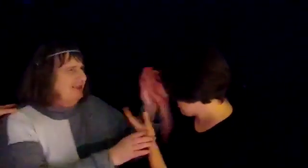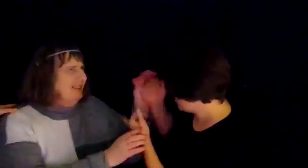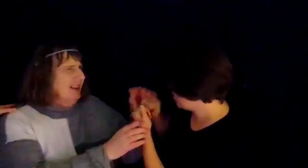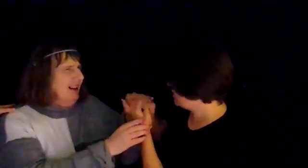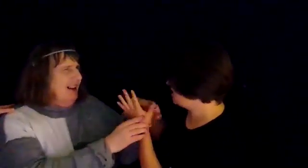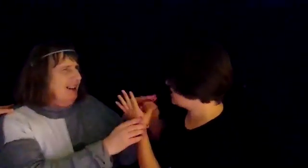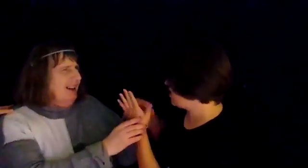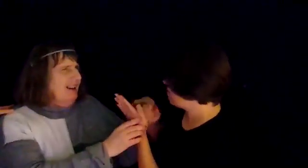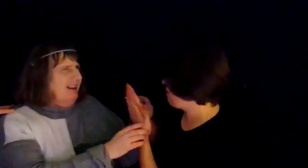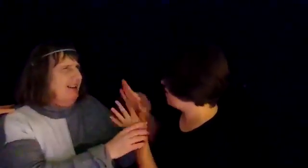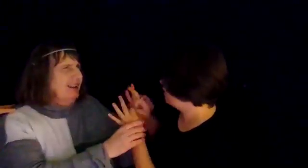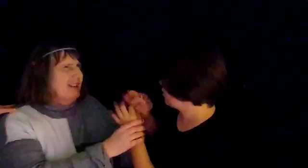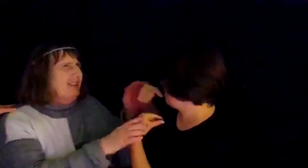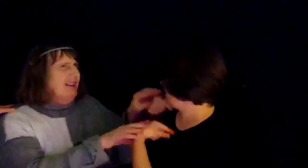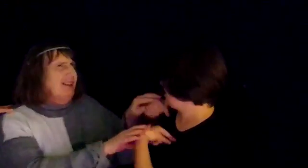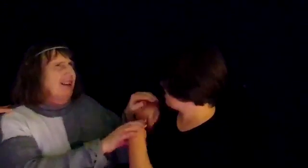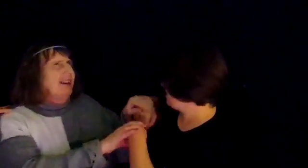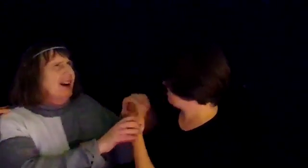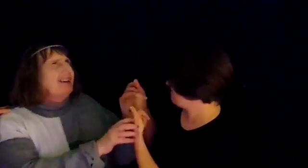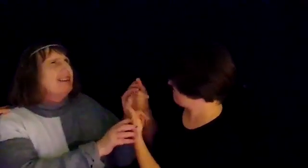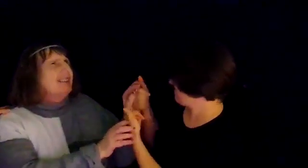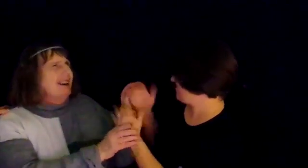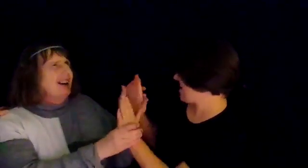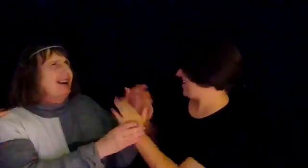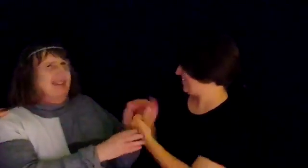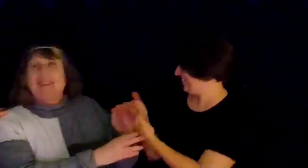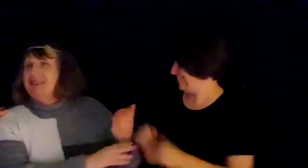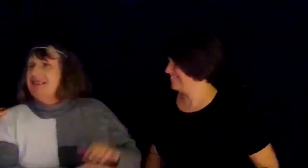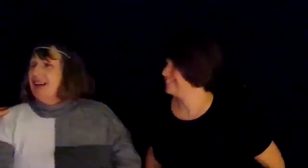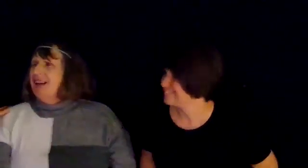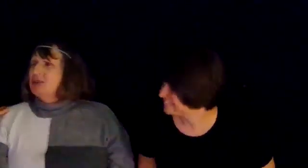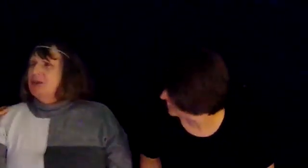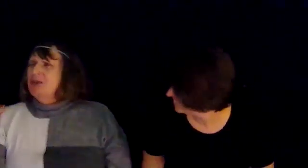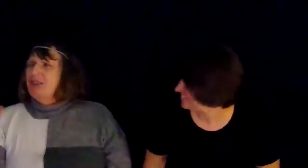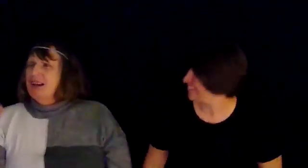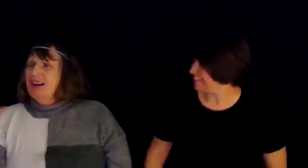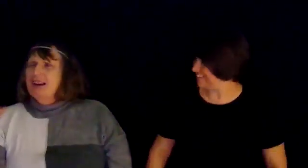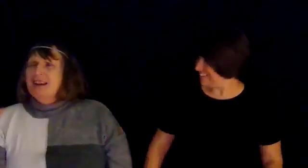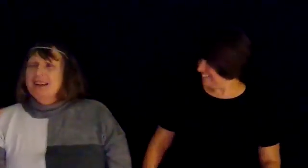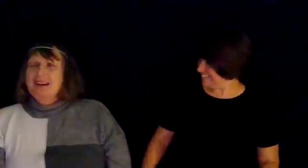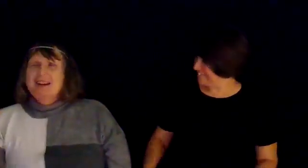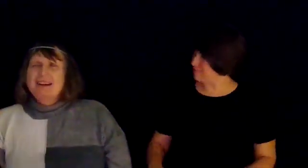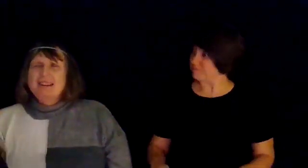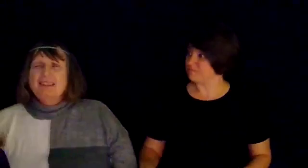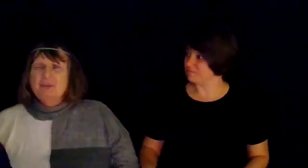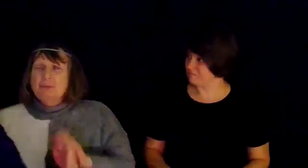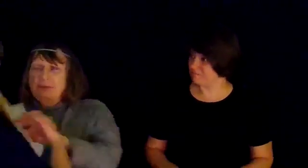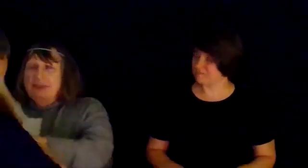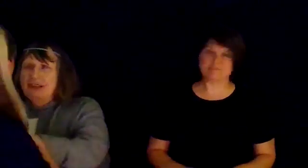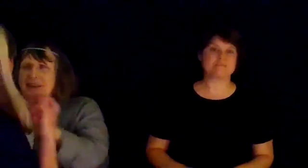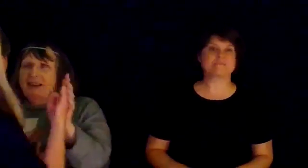there. Okay. Sarah. Hiya, Sarah. Hiya. That's good. Yep, great. Okay. Can